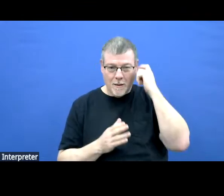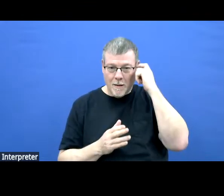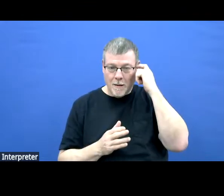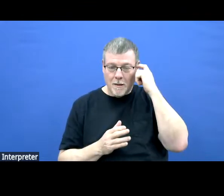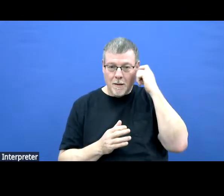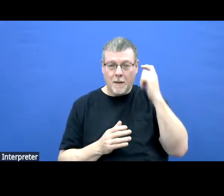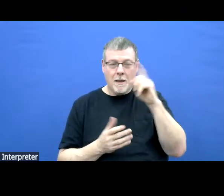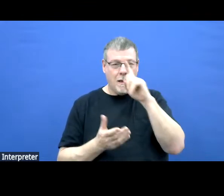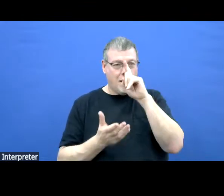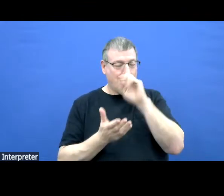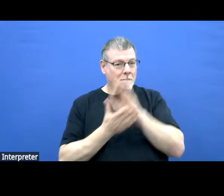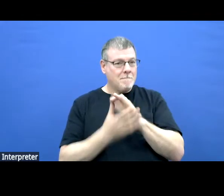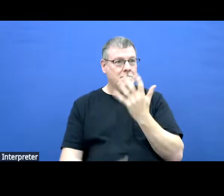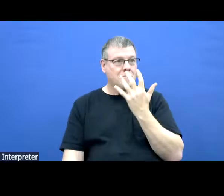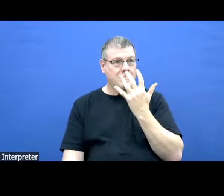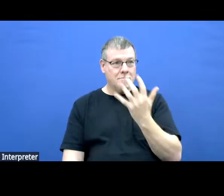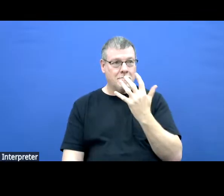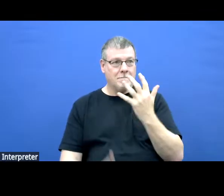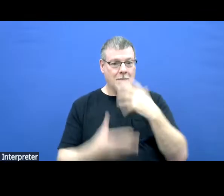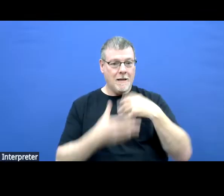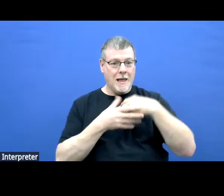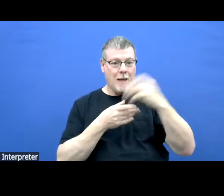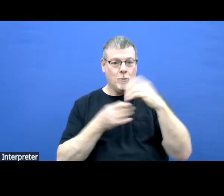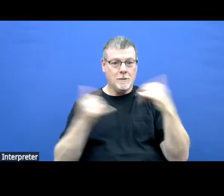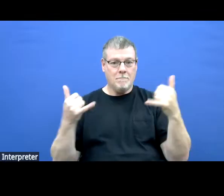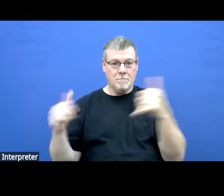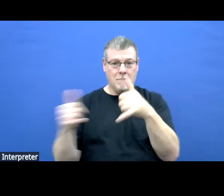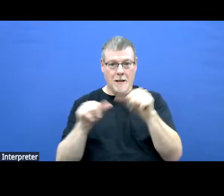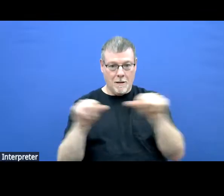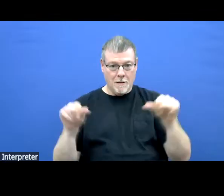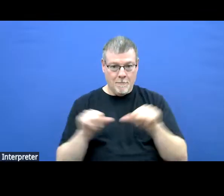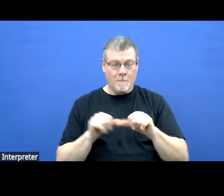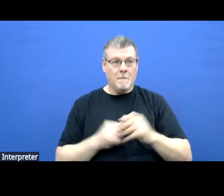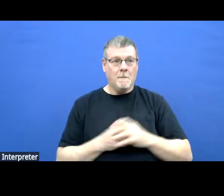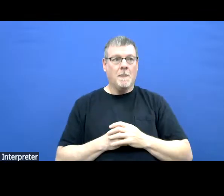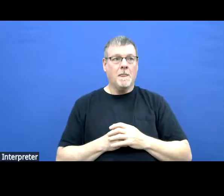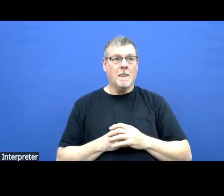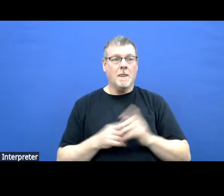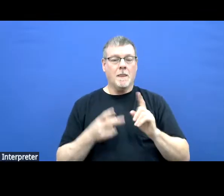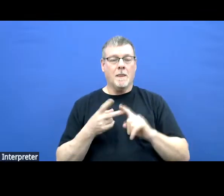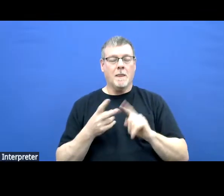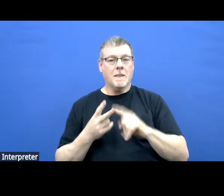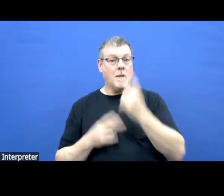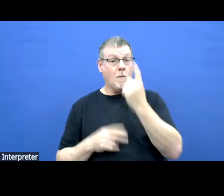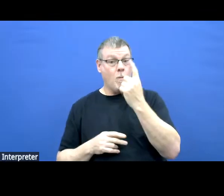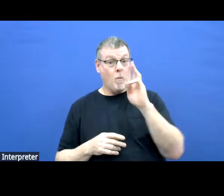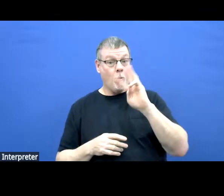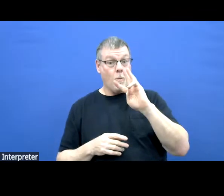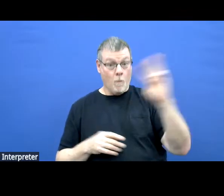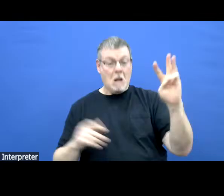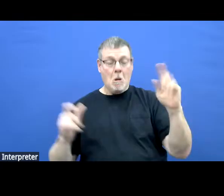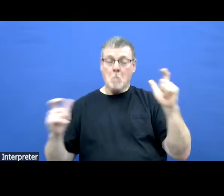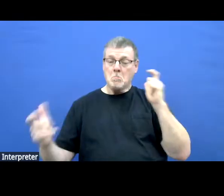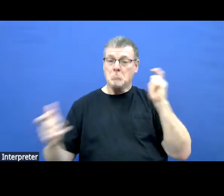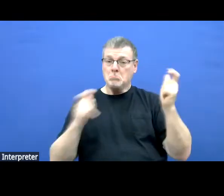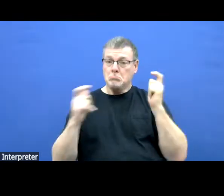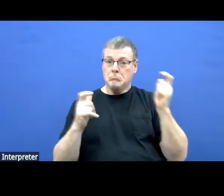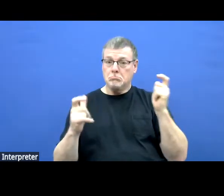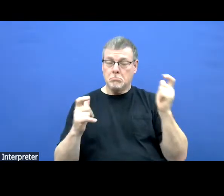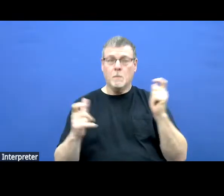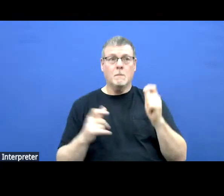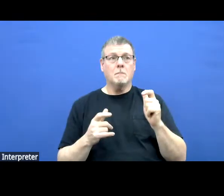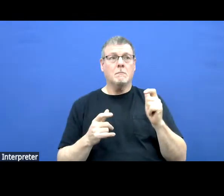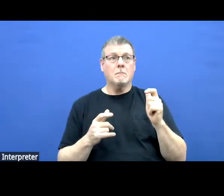5 outside play areas. One on the west side is pretty good size.